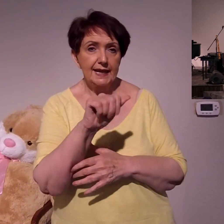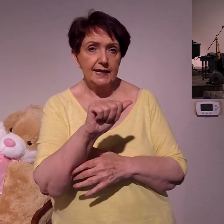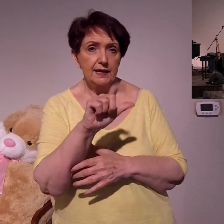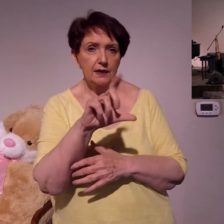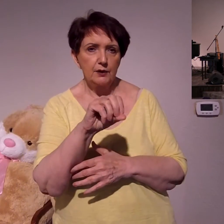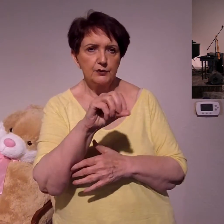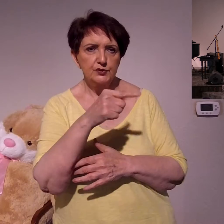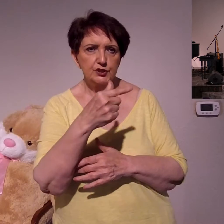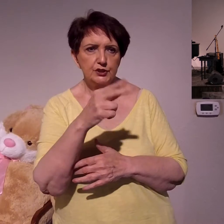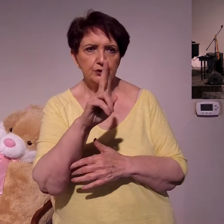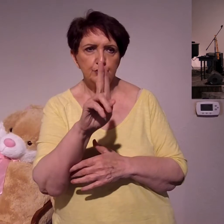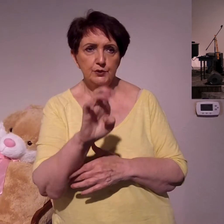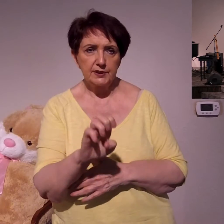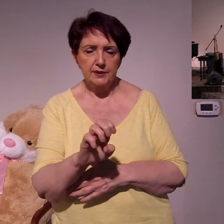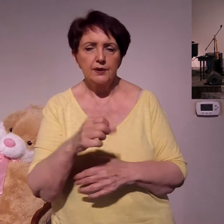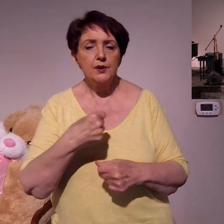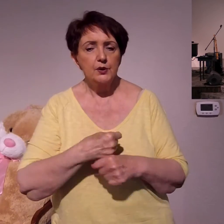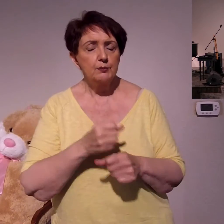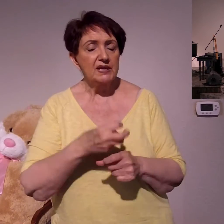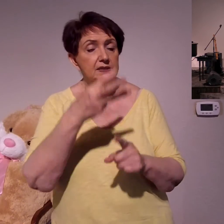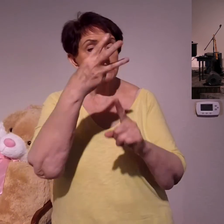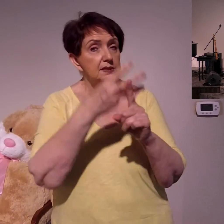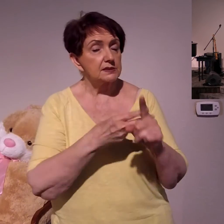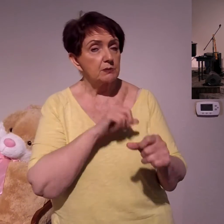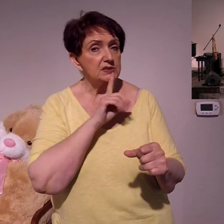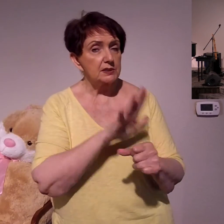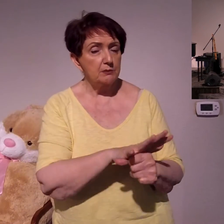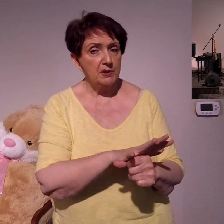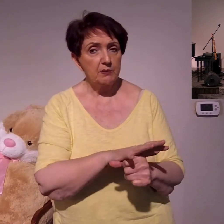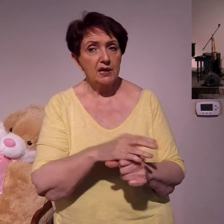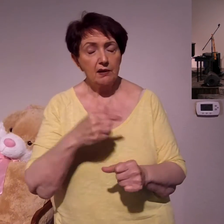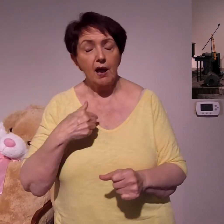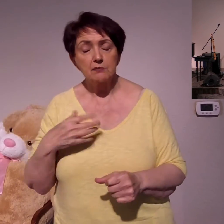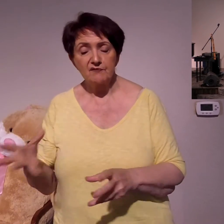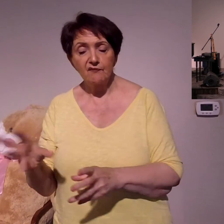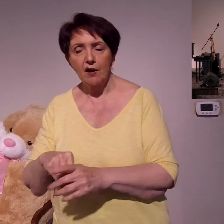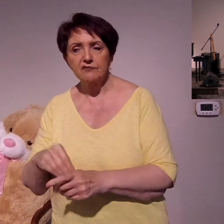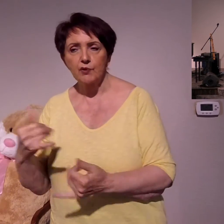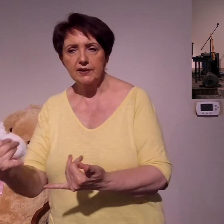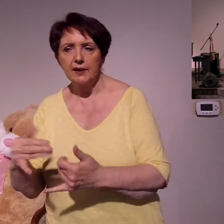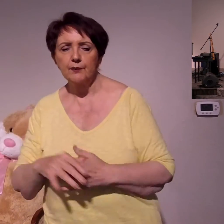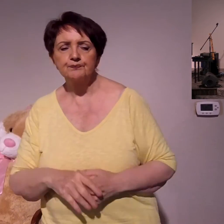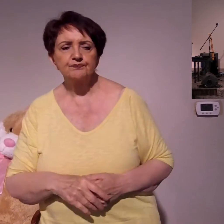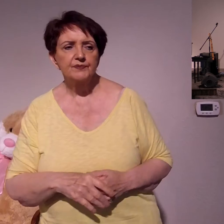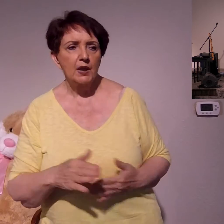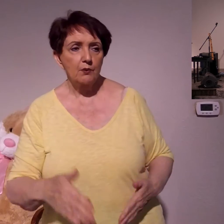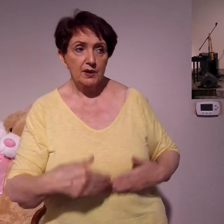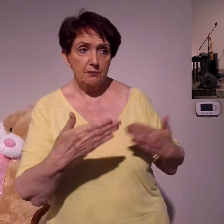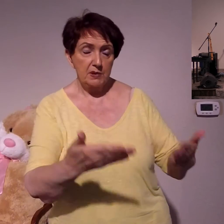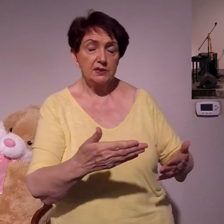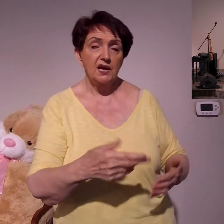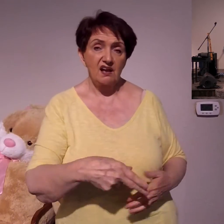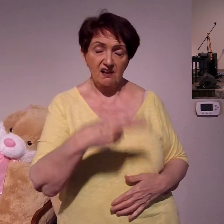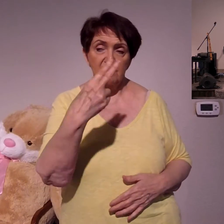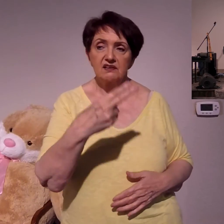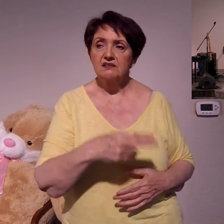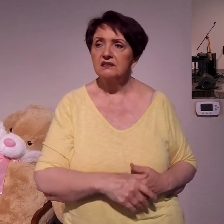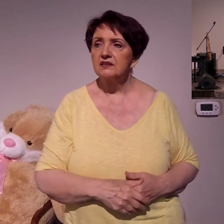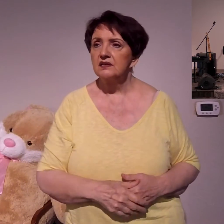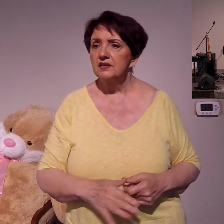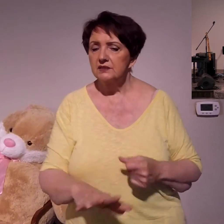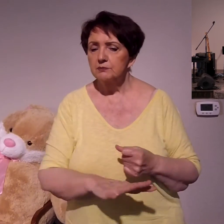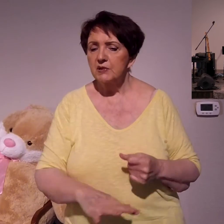it's so different to really, really respect them and their path and what they have to say and not promote mine so much.